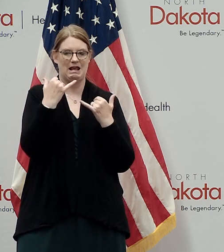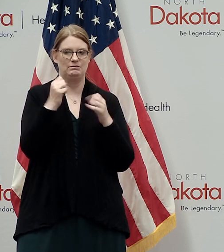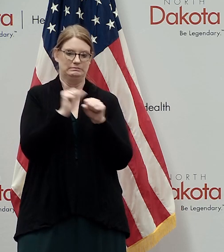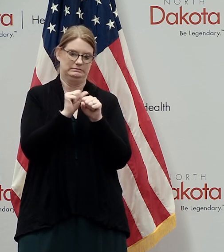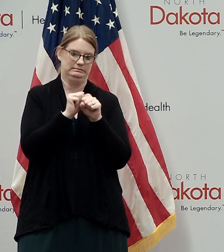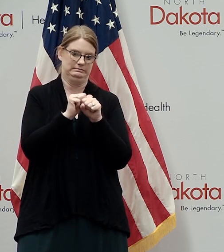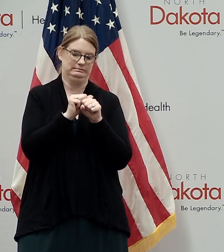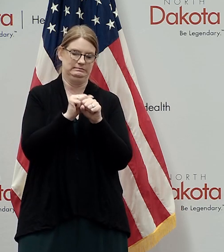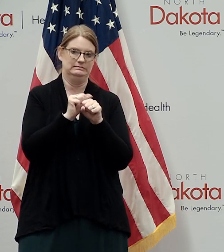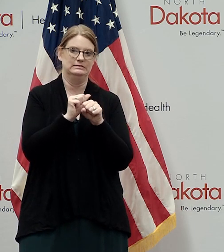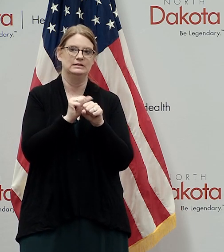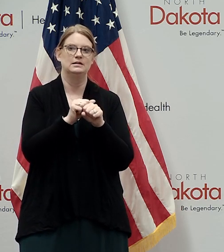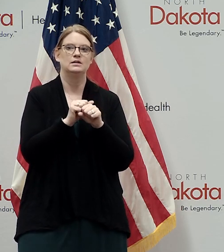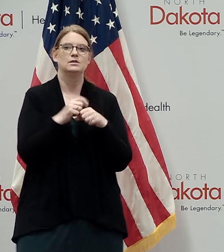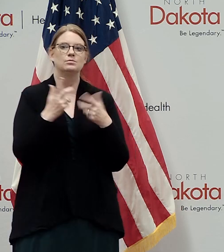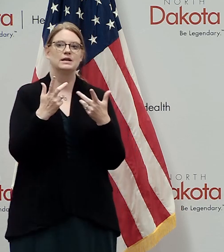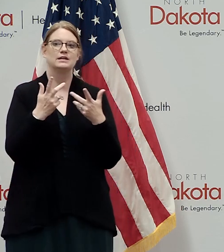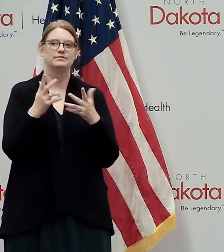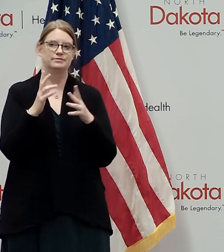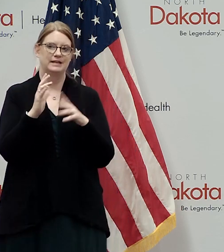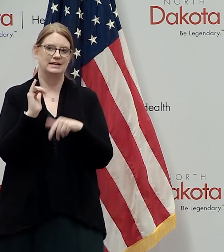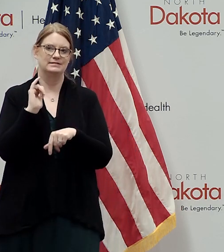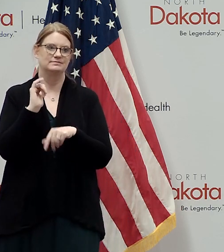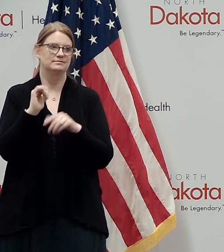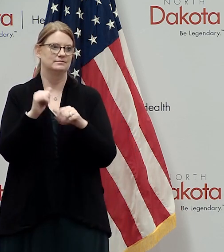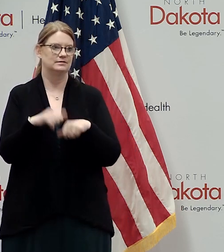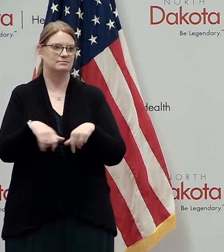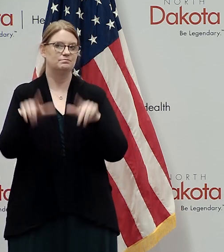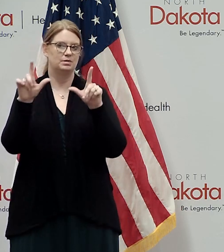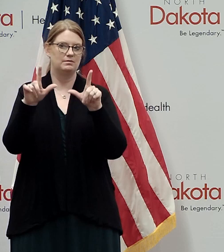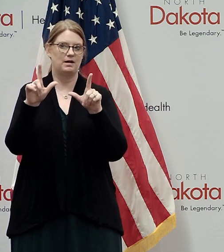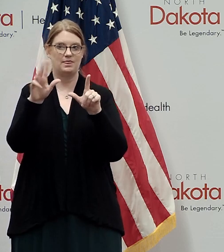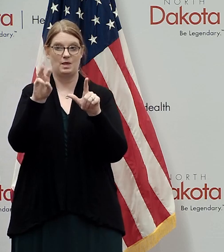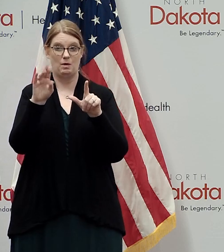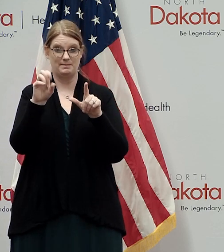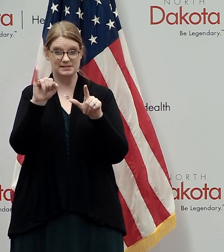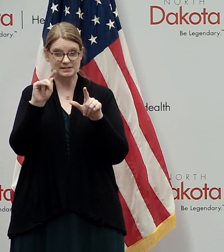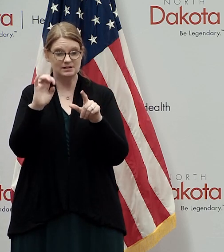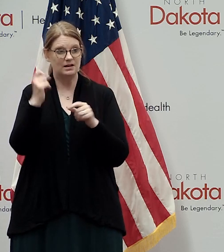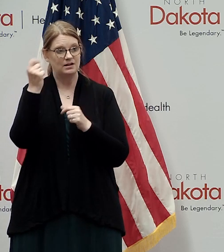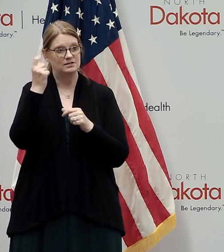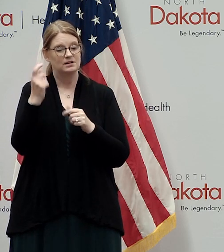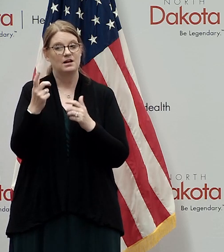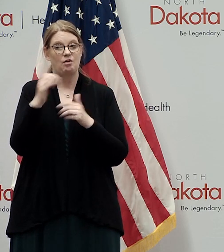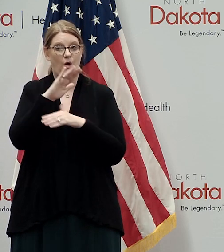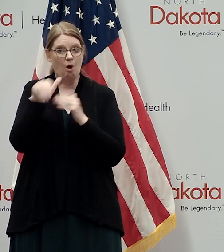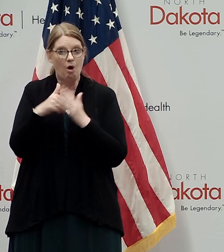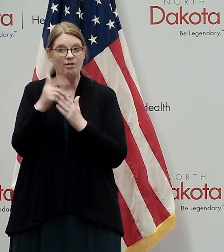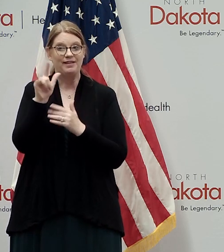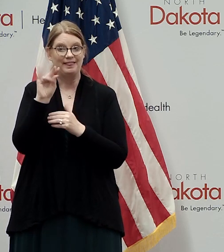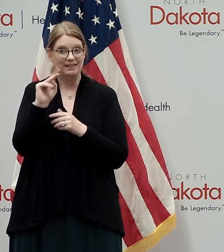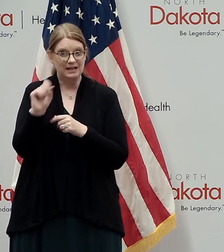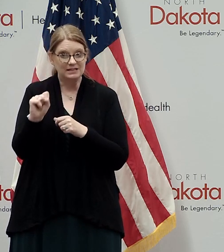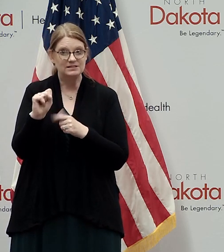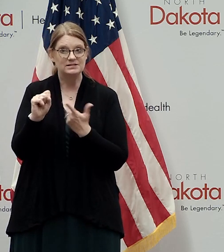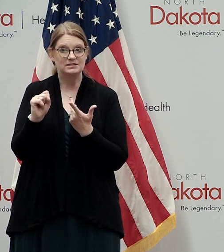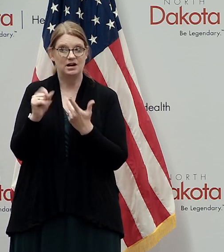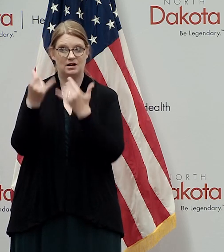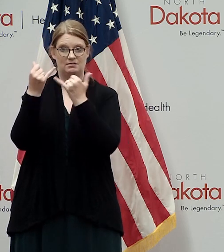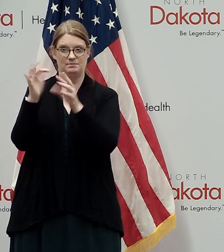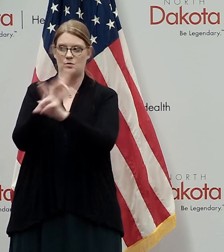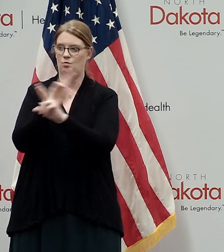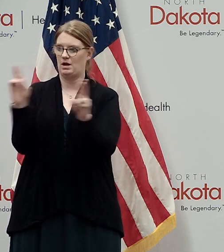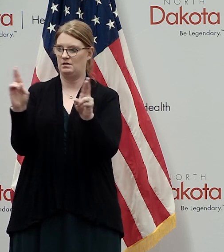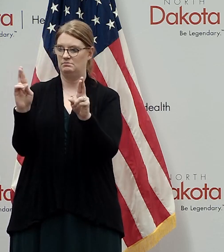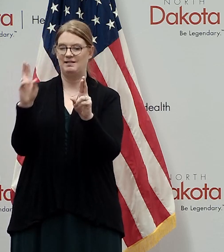working. We've staged it on the website, and we are just making sure that all the links to each of the areas of the document are up and ready